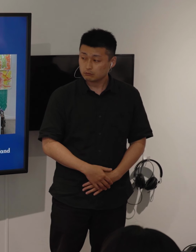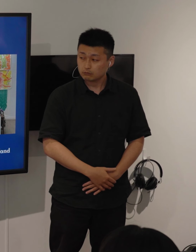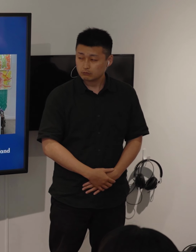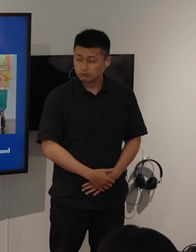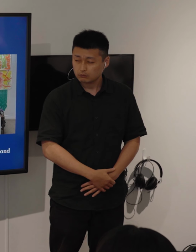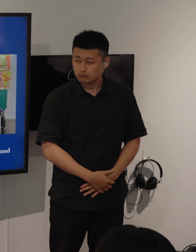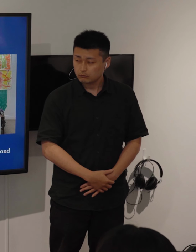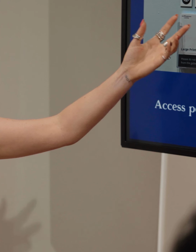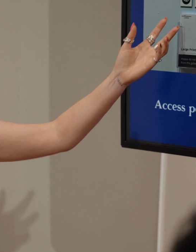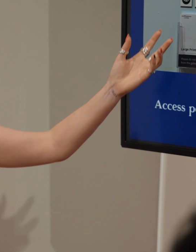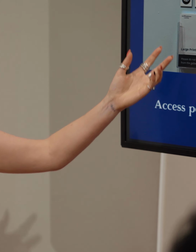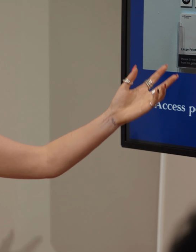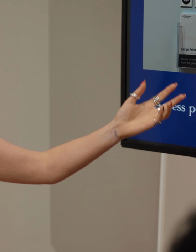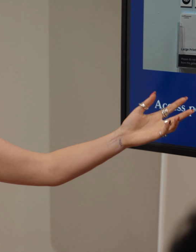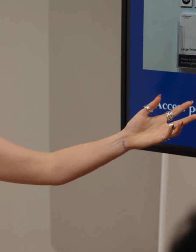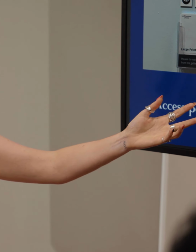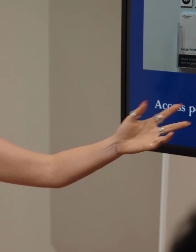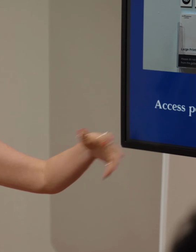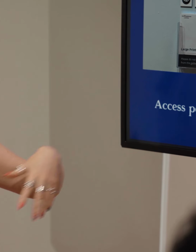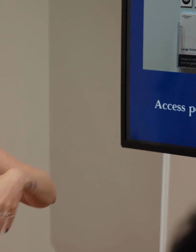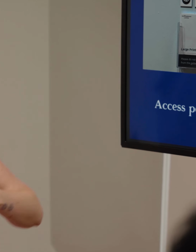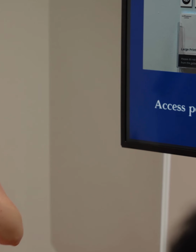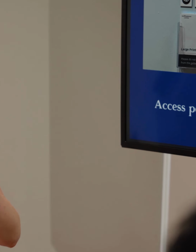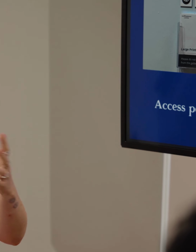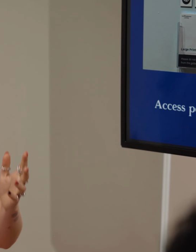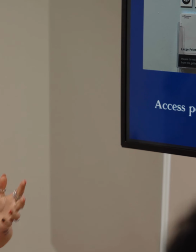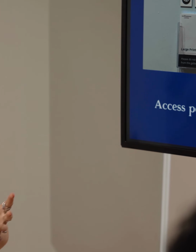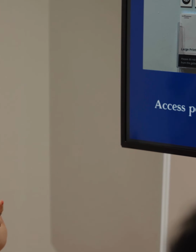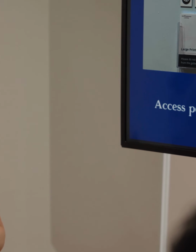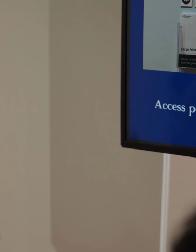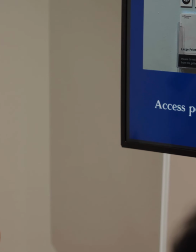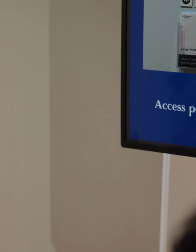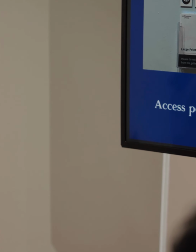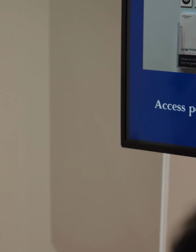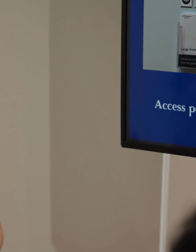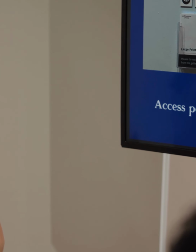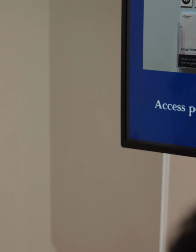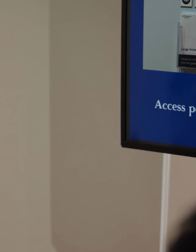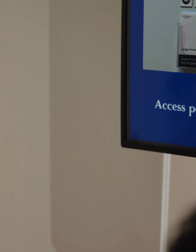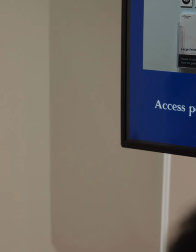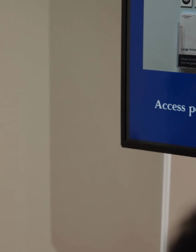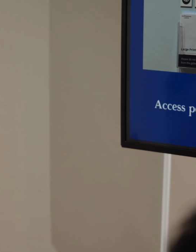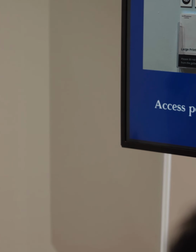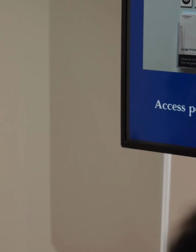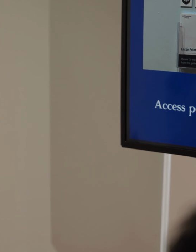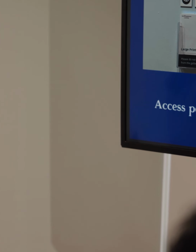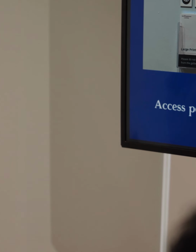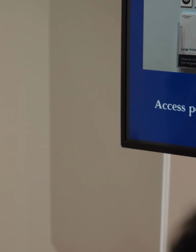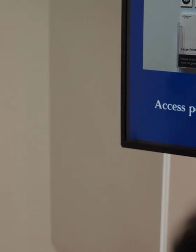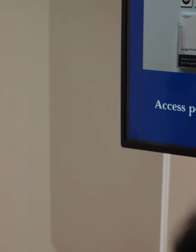buffet of information that was in access information, which I loved the term buffet of information for